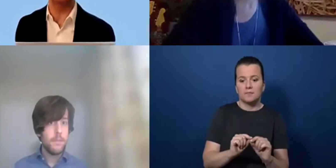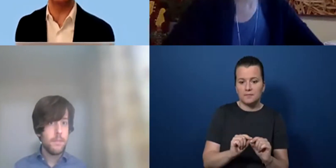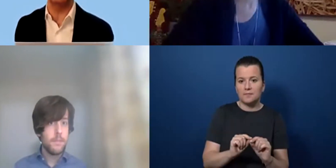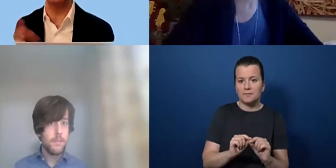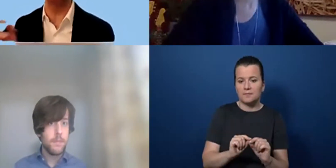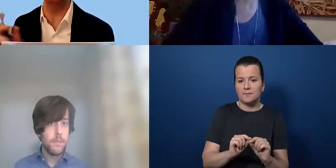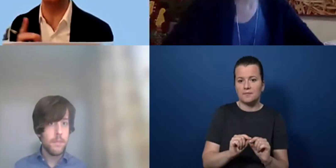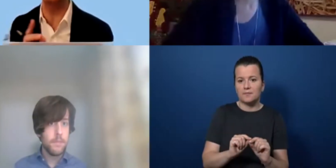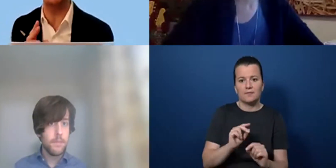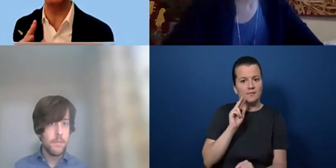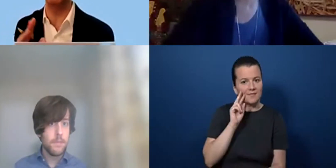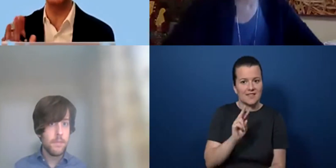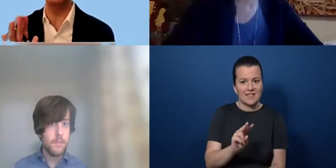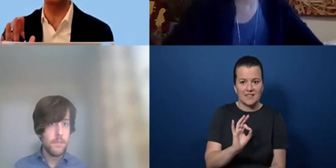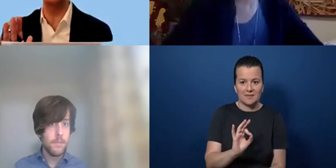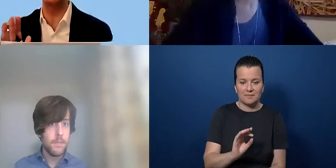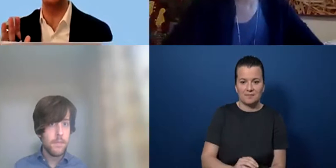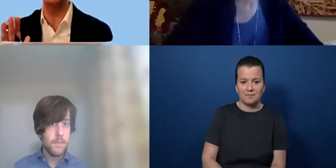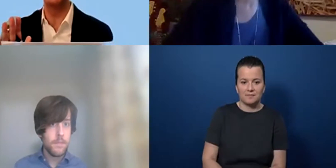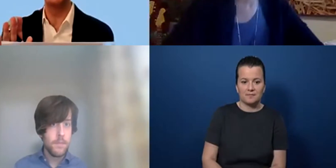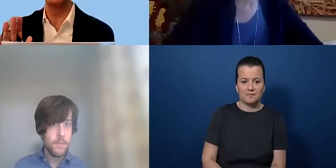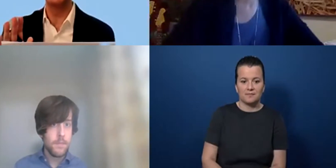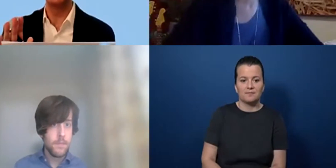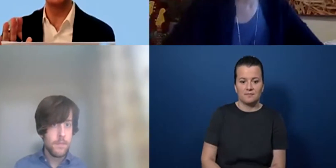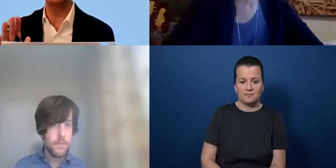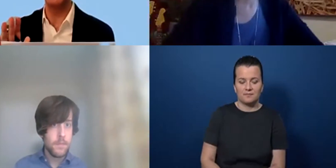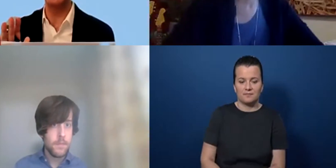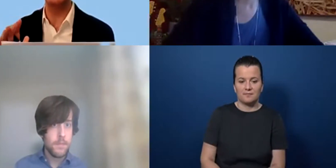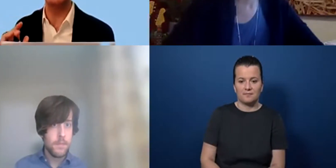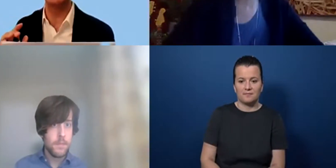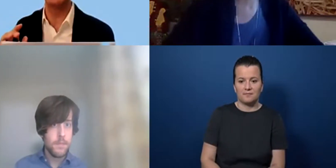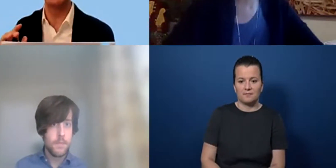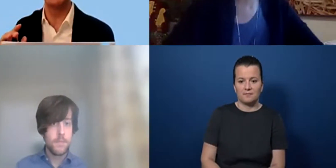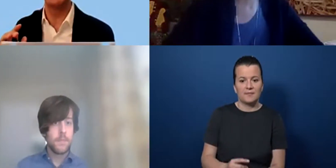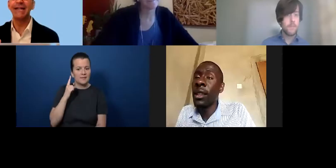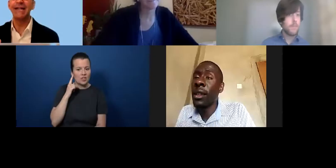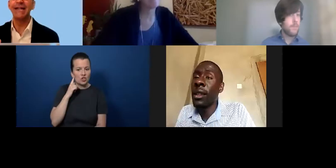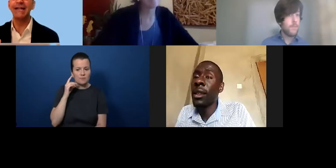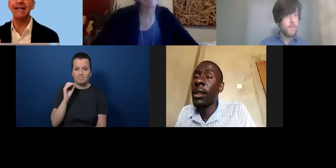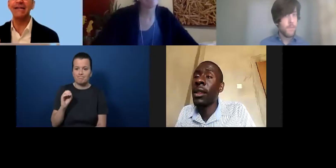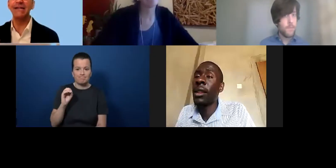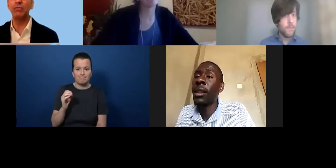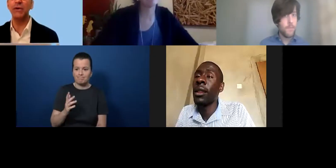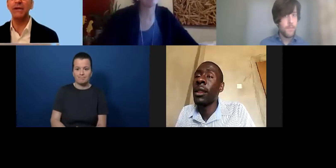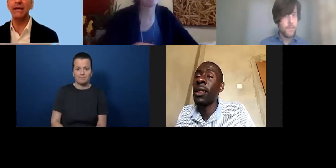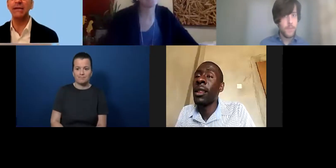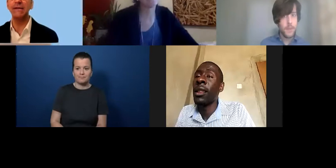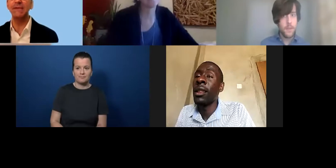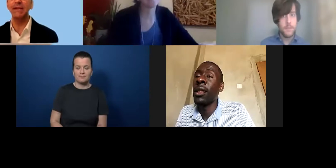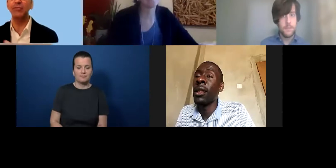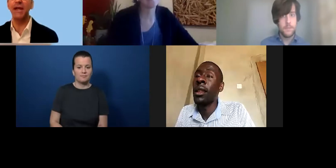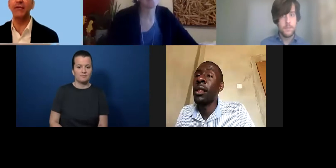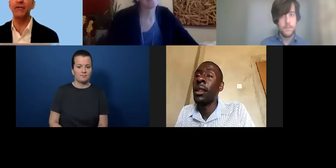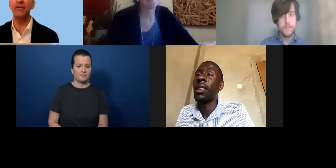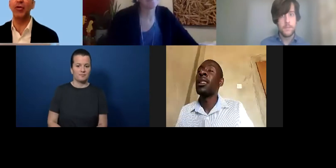okay, so, Kiki is there, but I can't hear his voice. It's not working. It seems